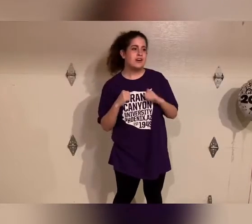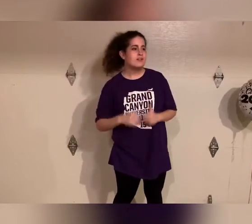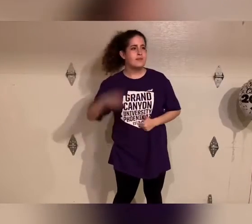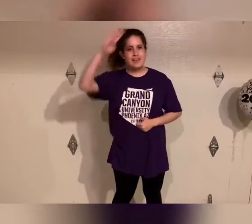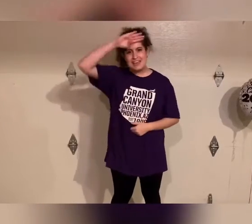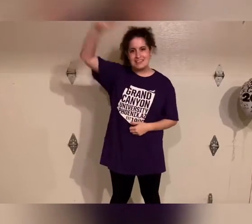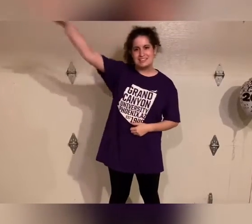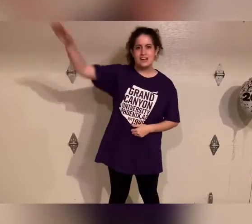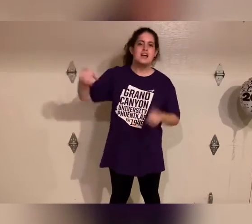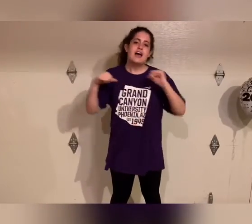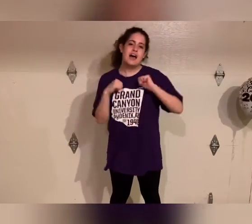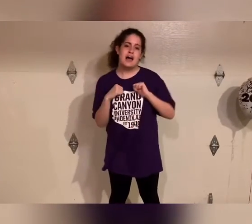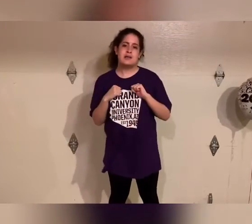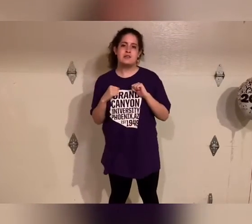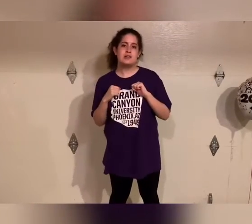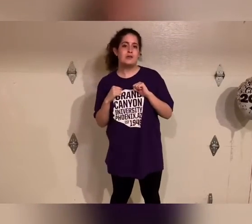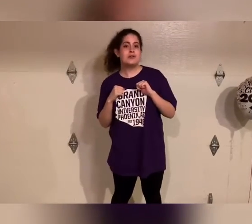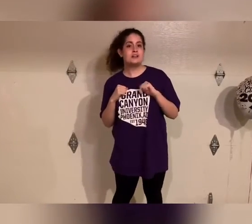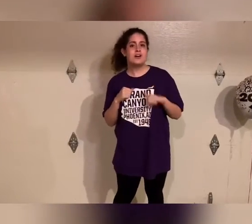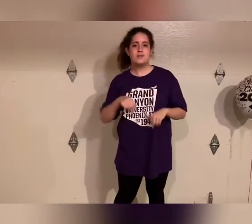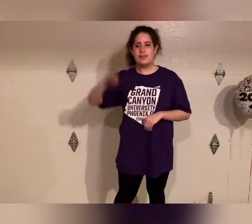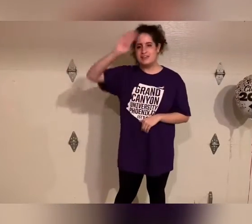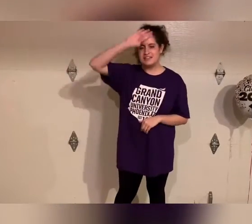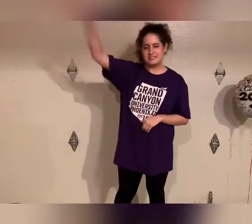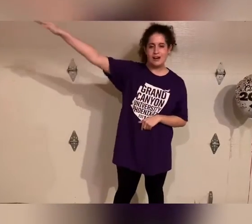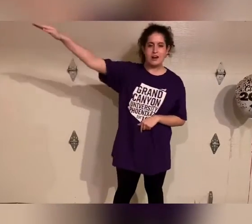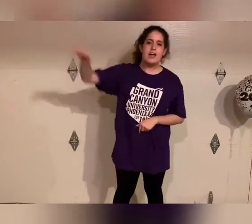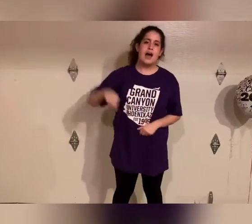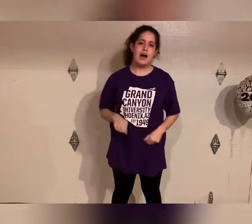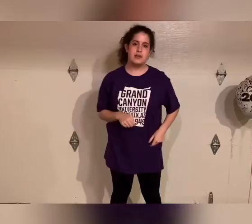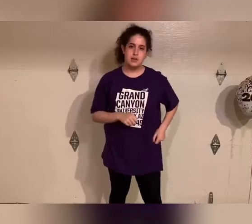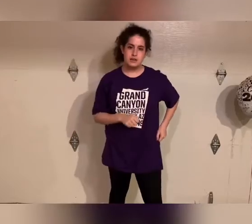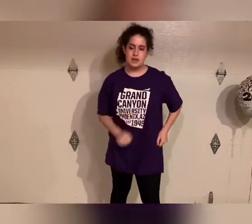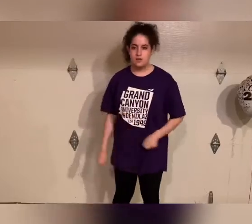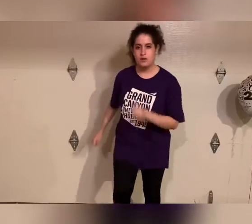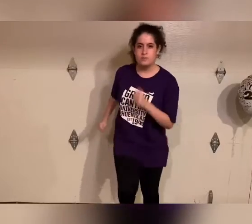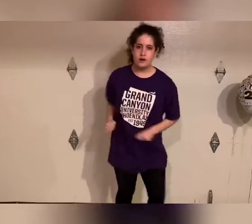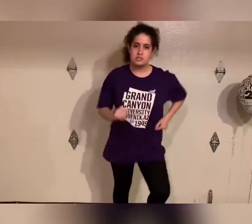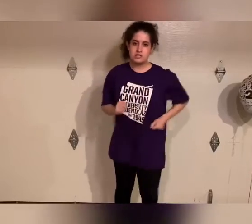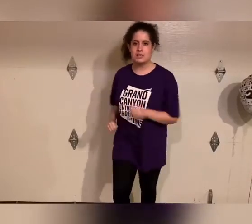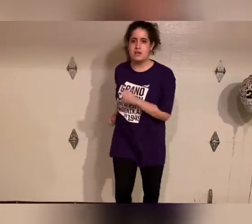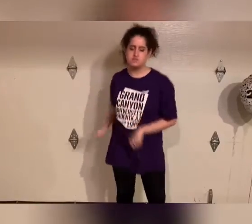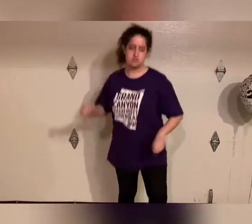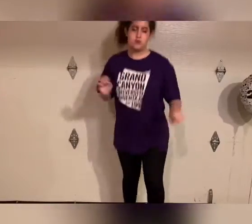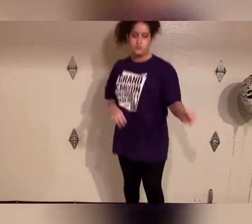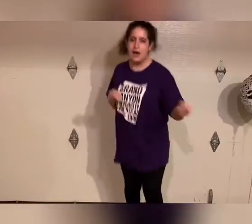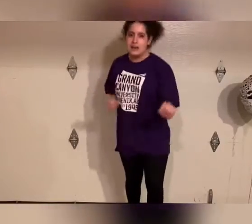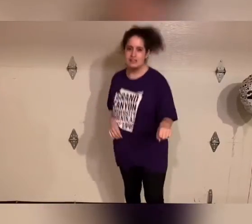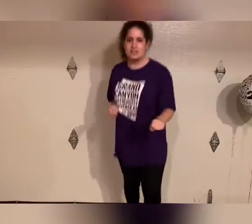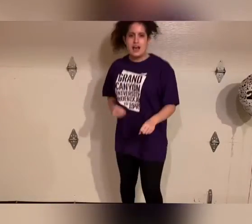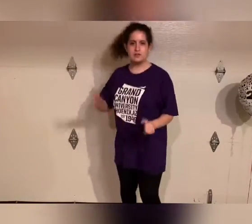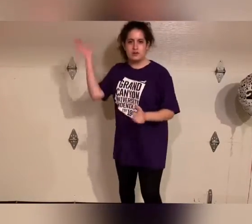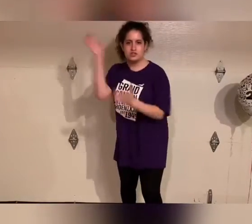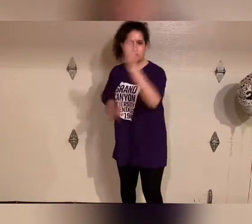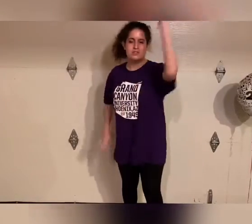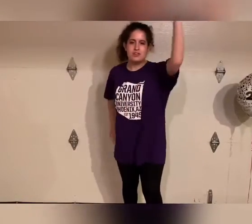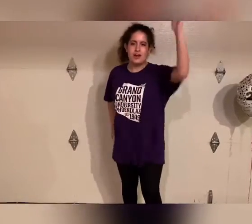army. Yes, sir! I'm in the Lord's army. Yes, sir! I may never march in the infantry, ride in the cavalry, shoot the